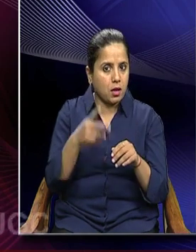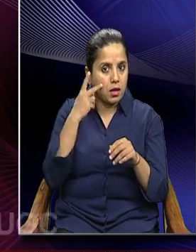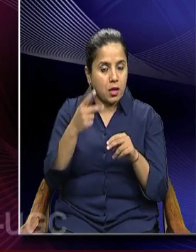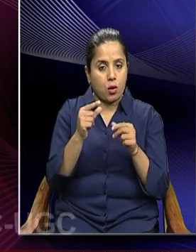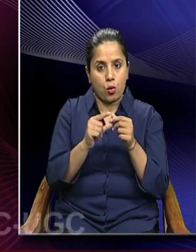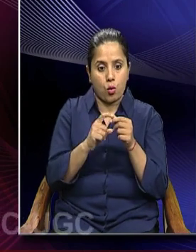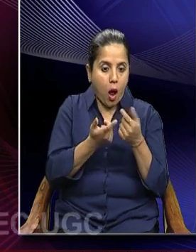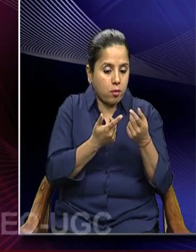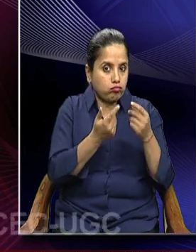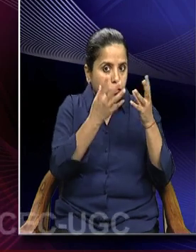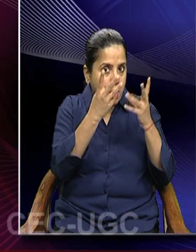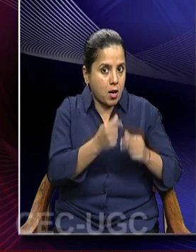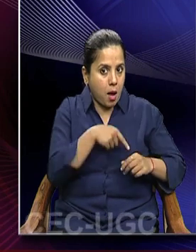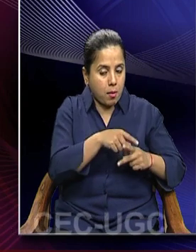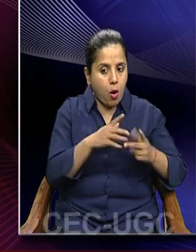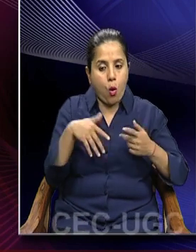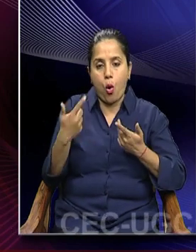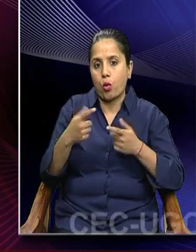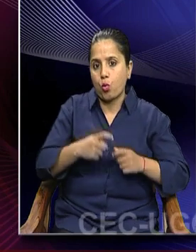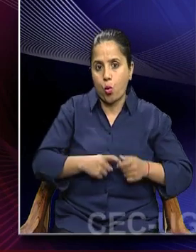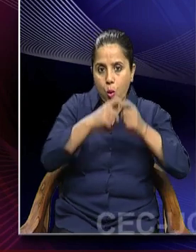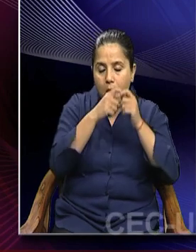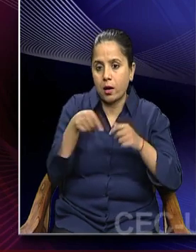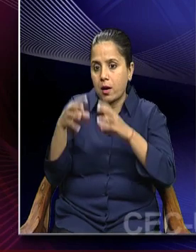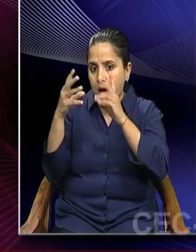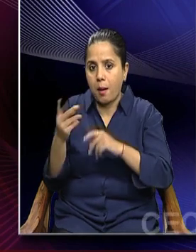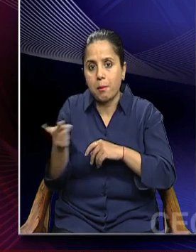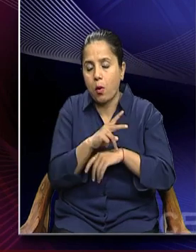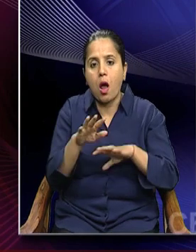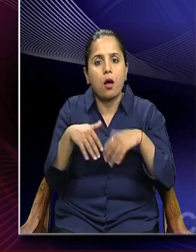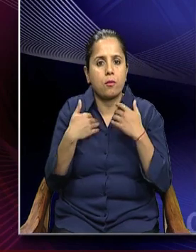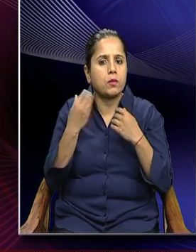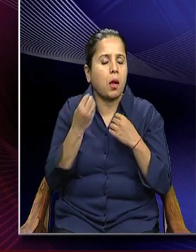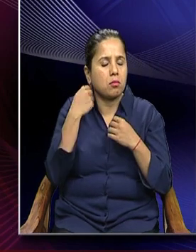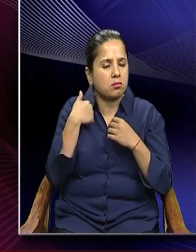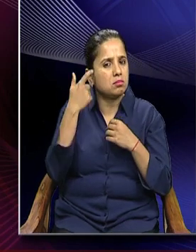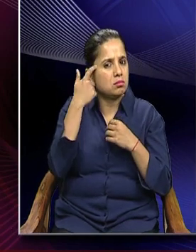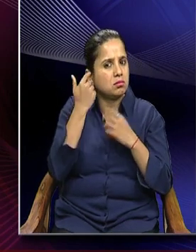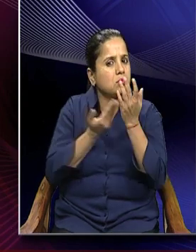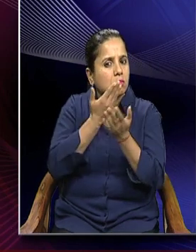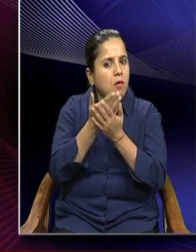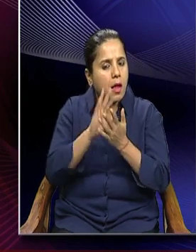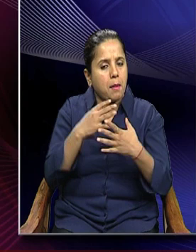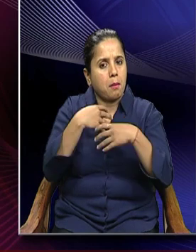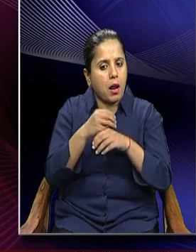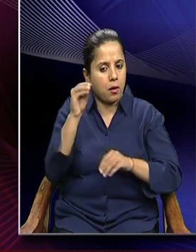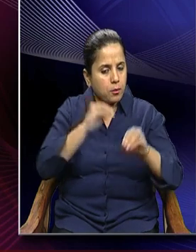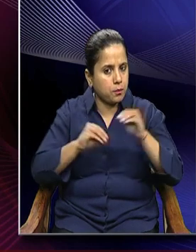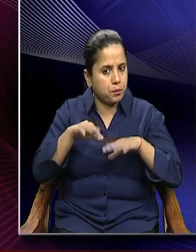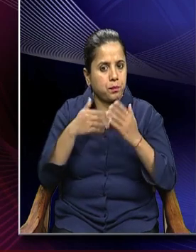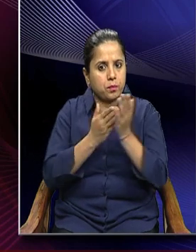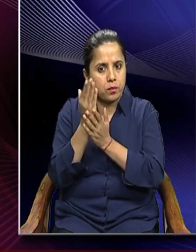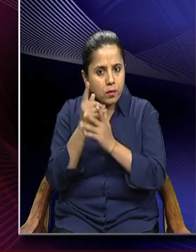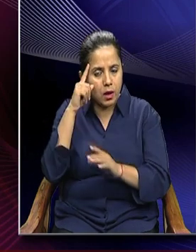or qualitative research, whichever we have taken up. So, there is also a proposition that combining methods in